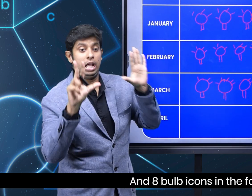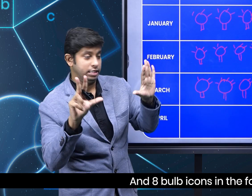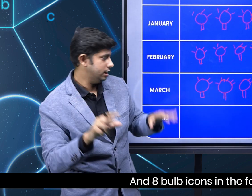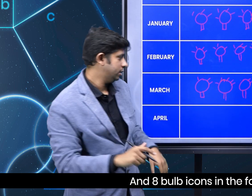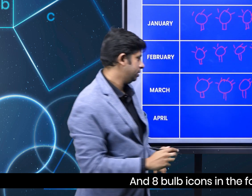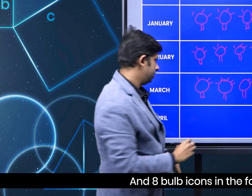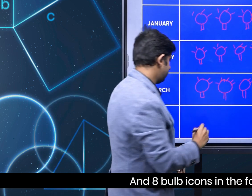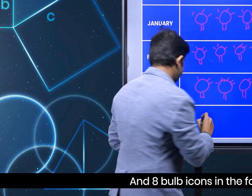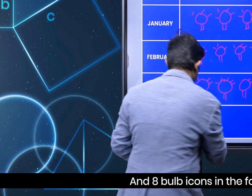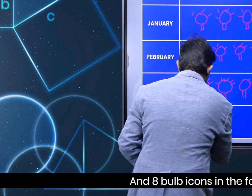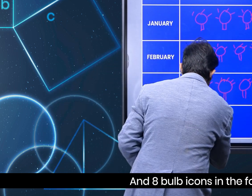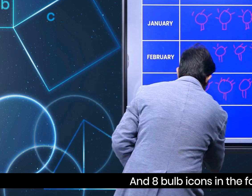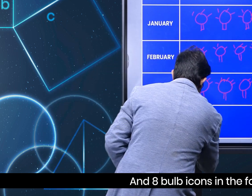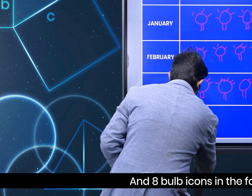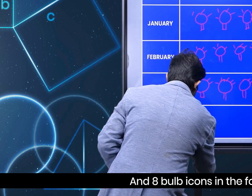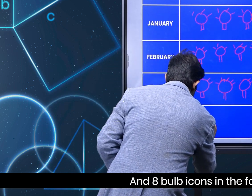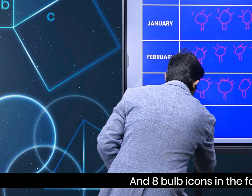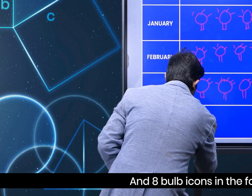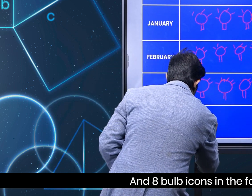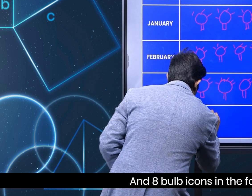And 8 bulb icons in the fourth row.